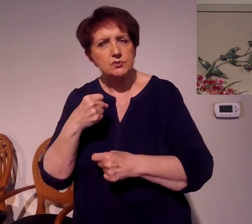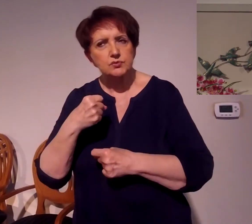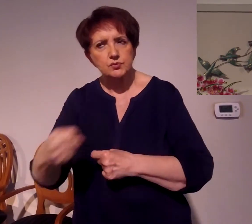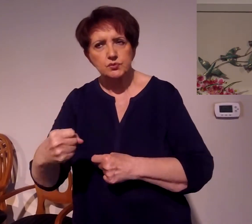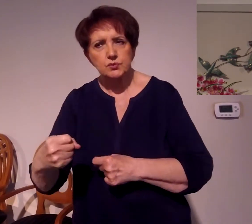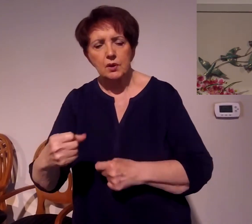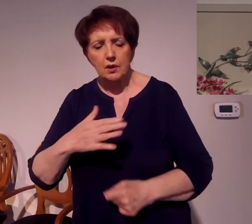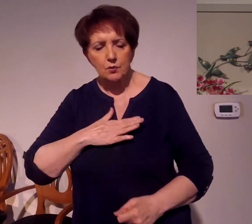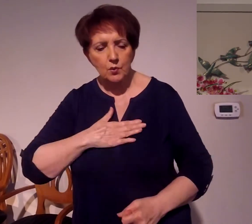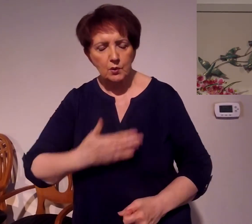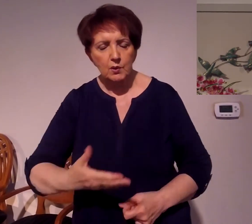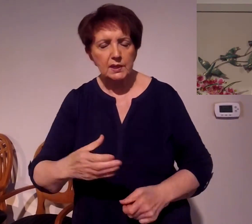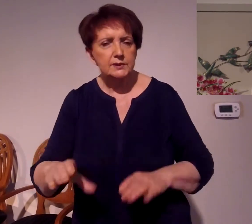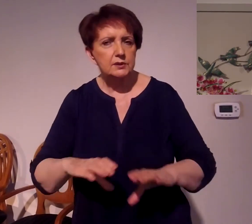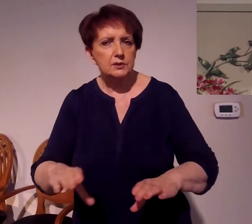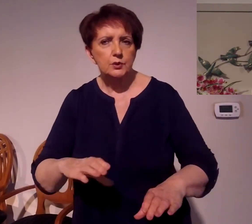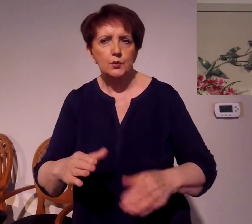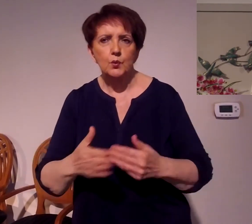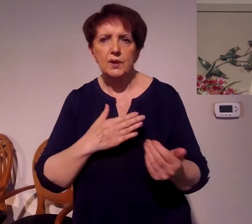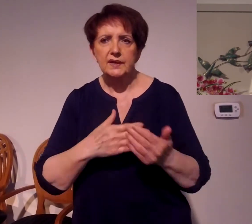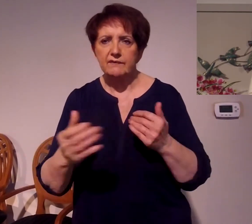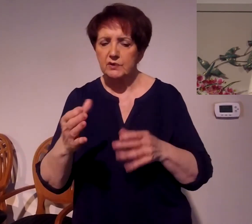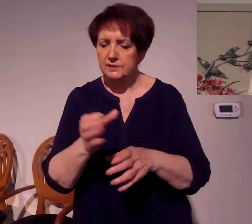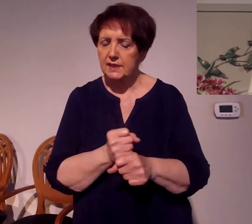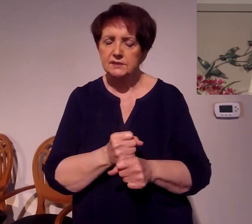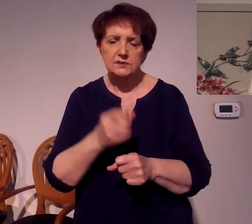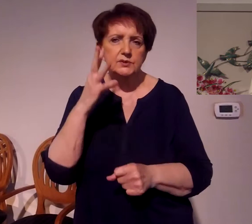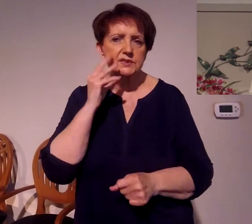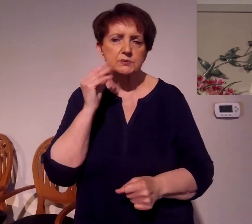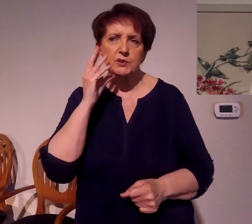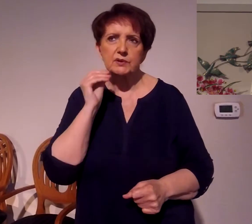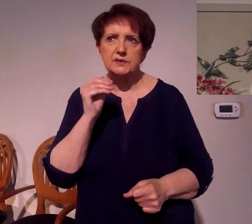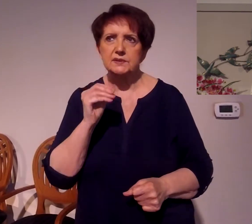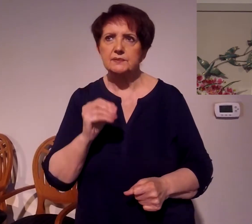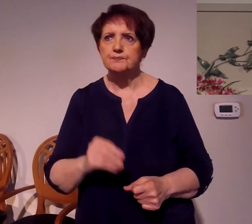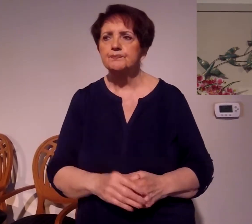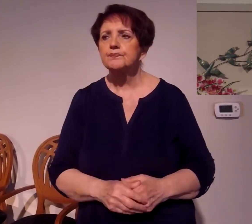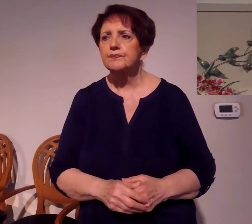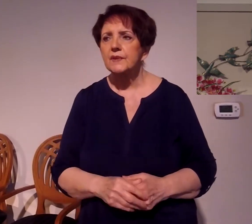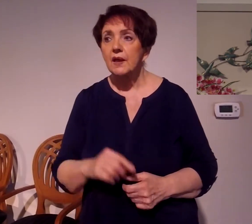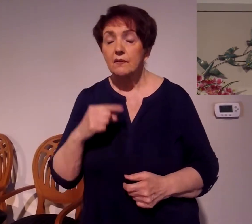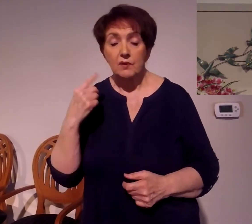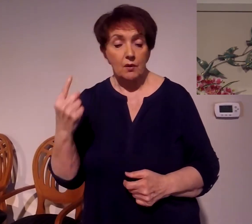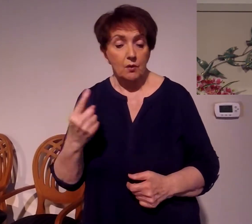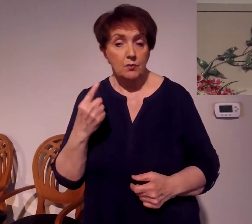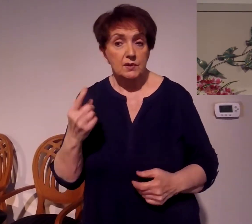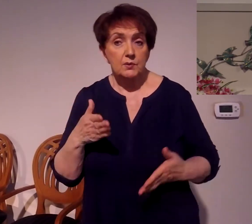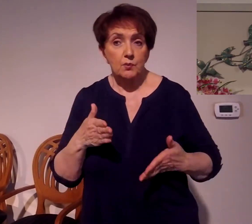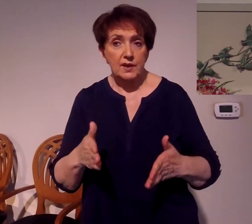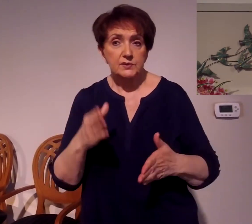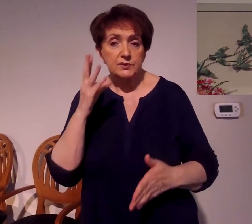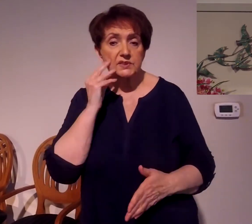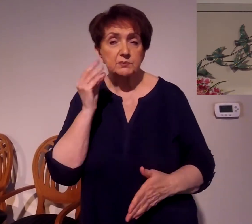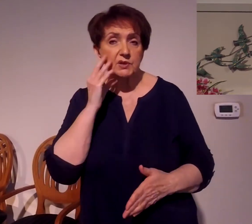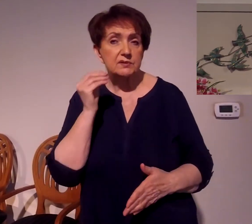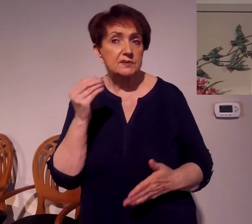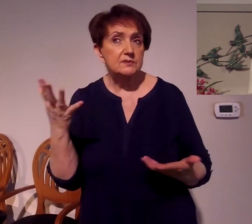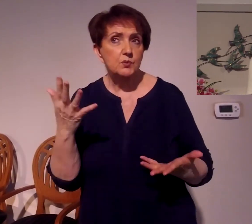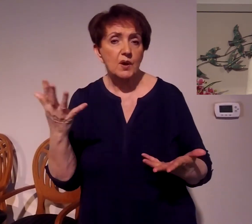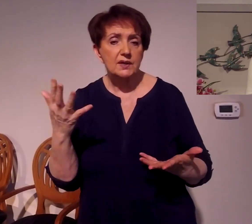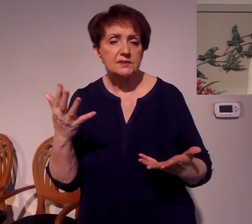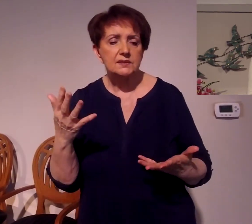to do what it takes to experience it. And the only way to experience it is to actually